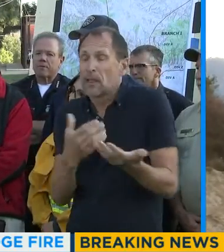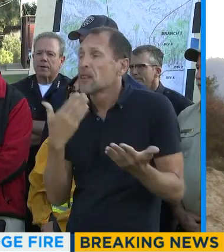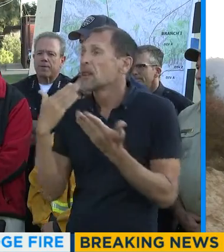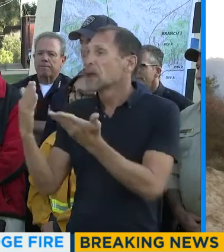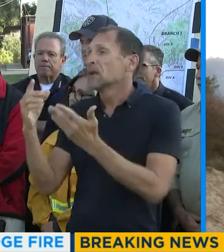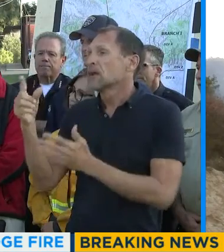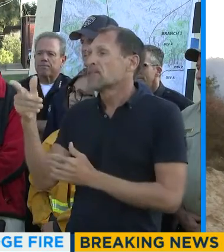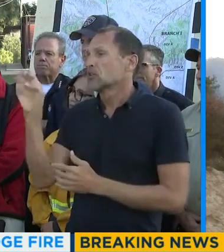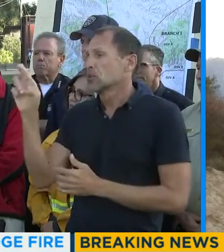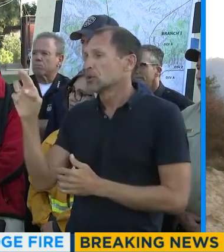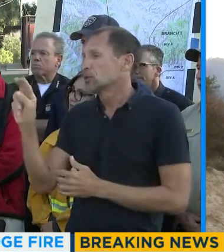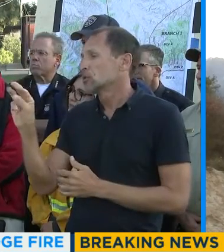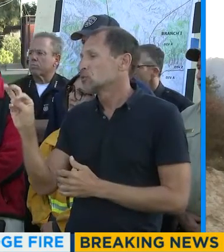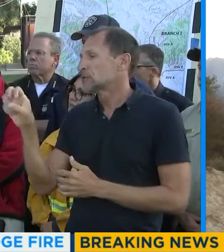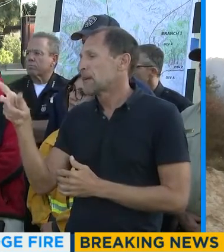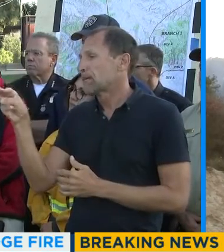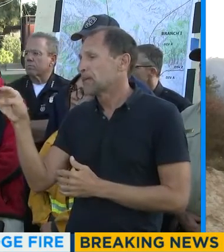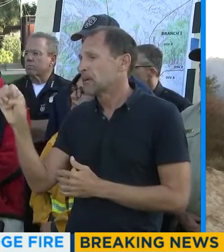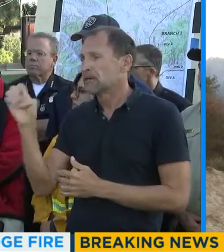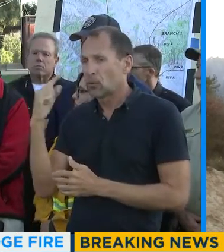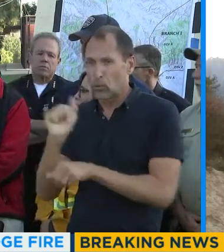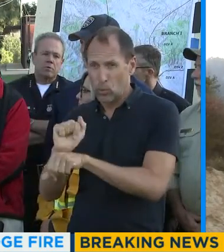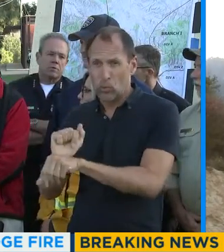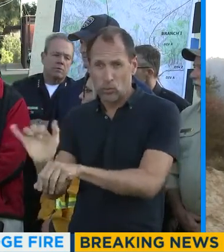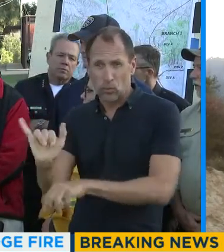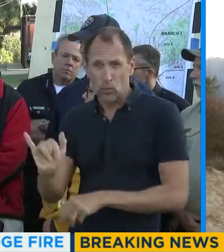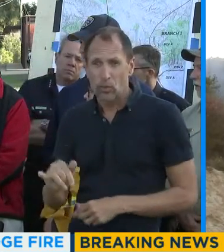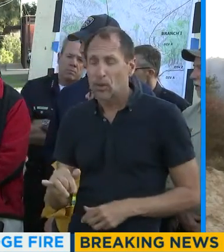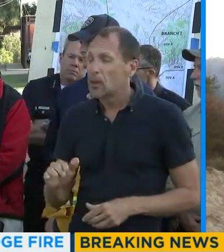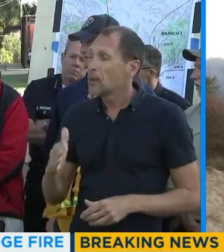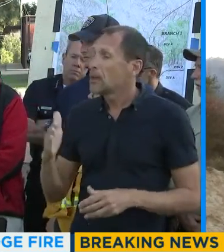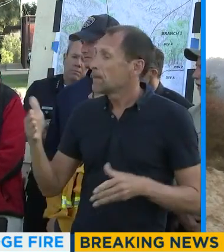Gavin Newsom for his work. And it's now my pleasure to introduce